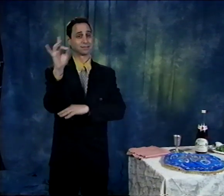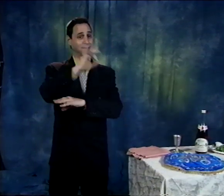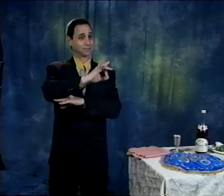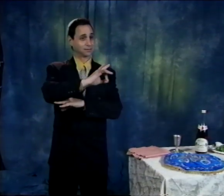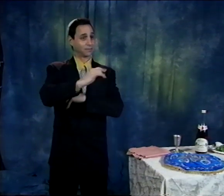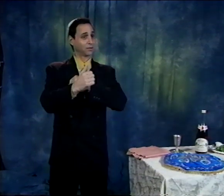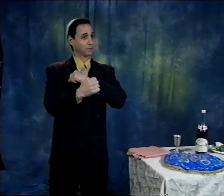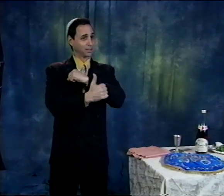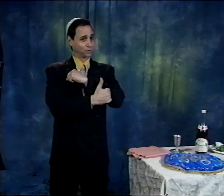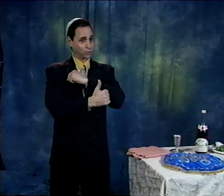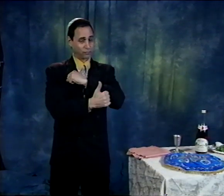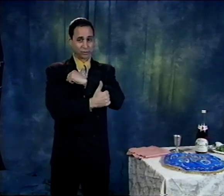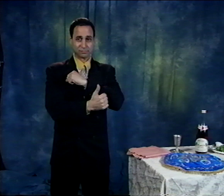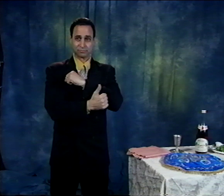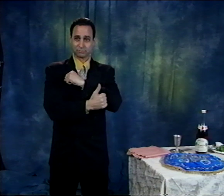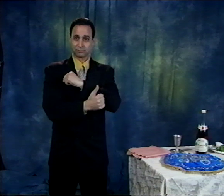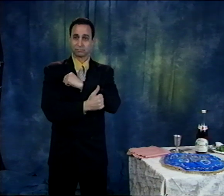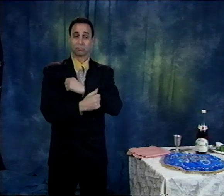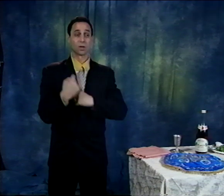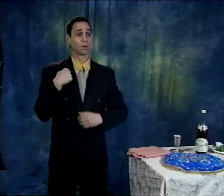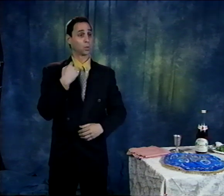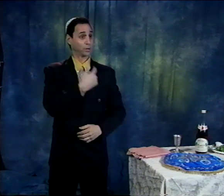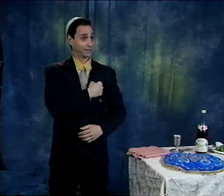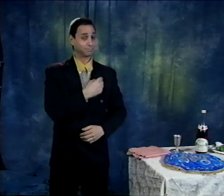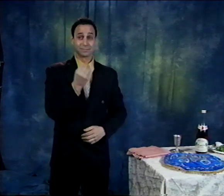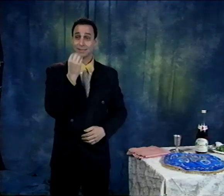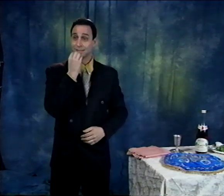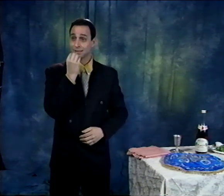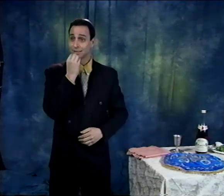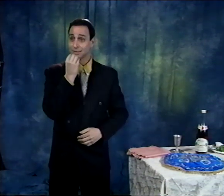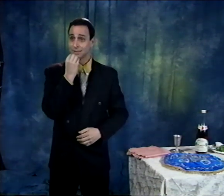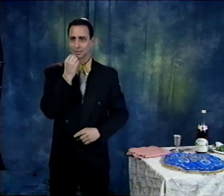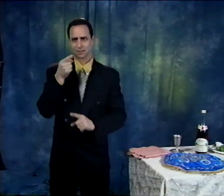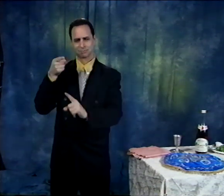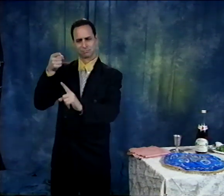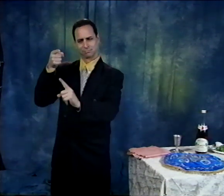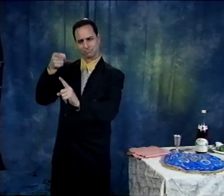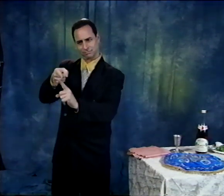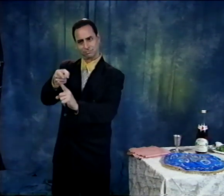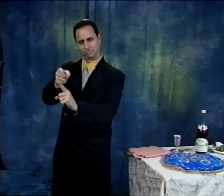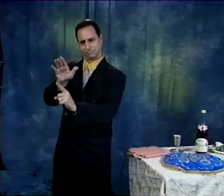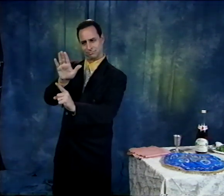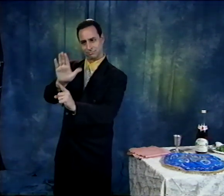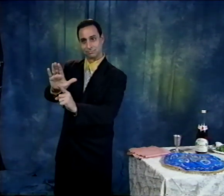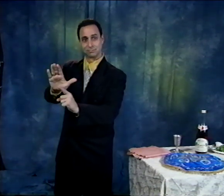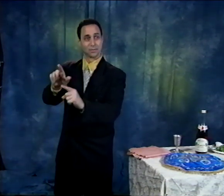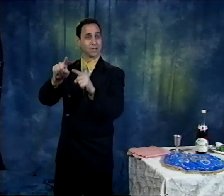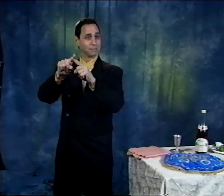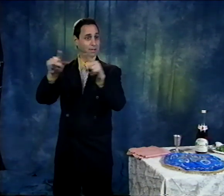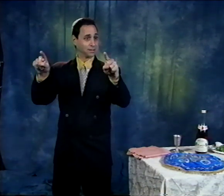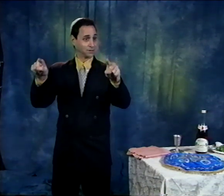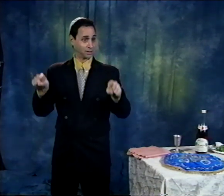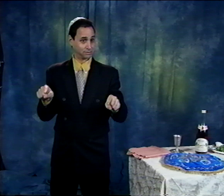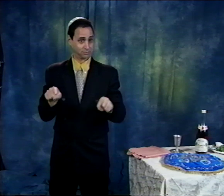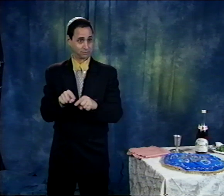During the 8 days of Passover, we eat certain kinds of matzah